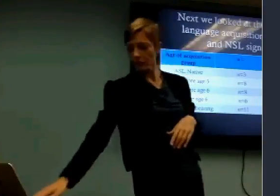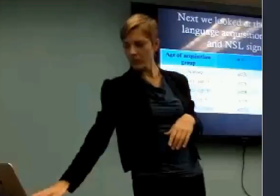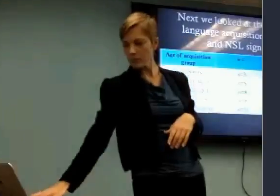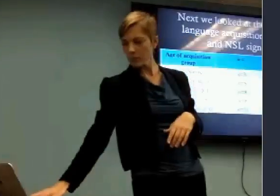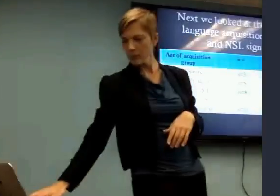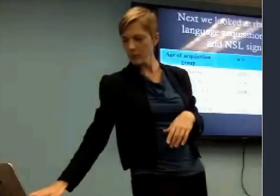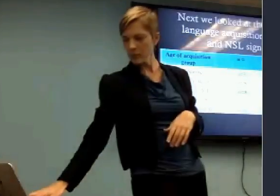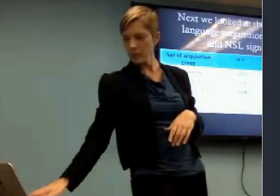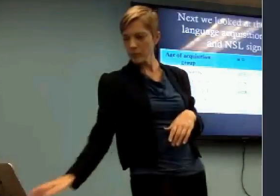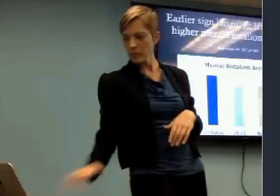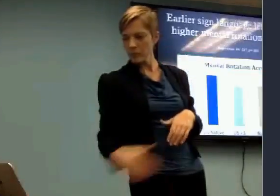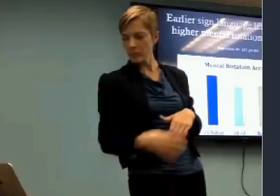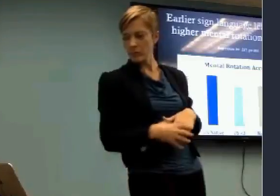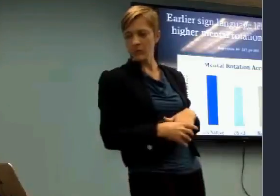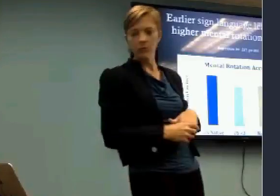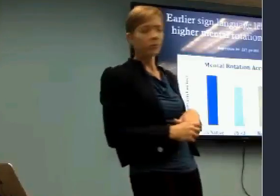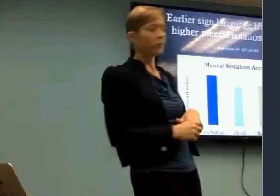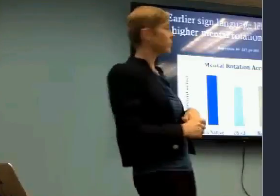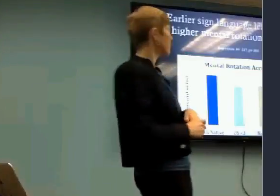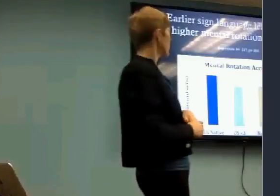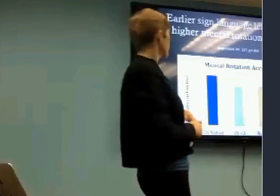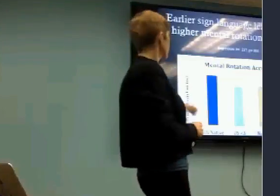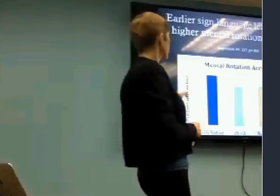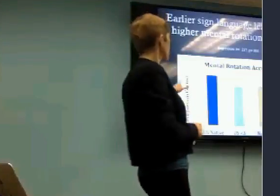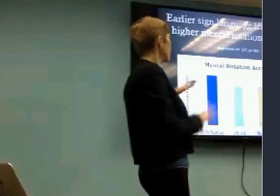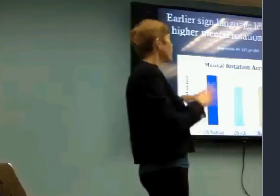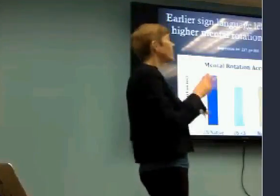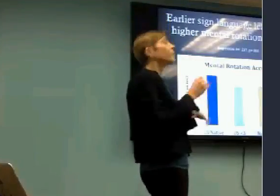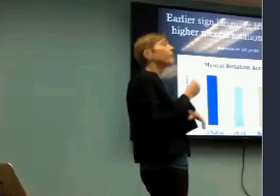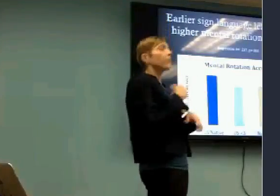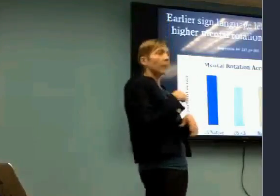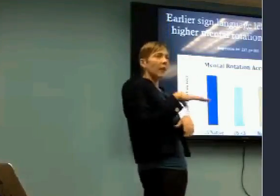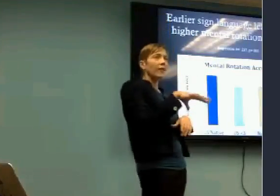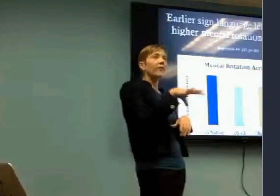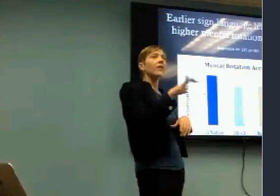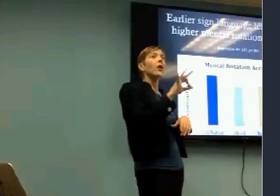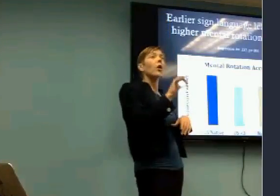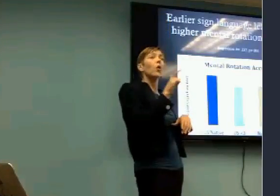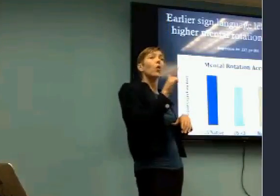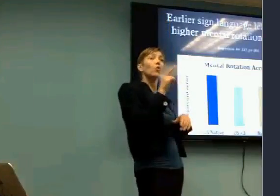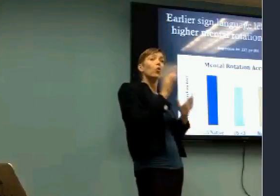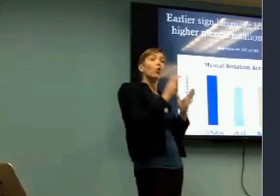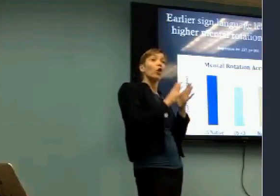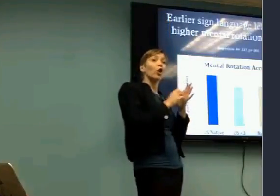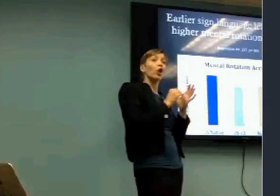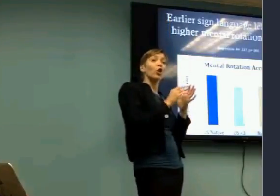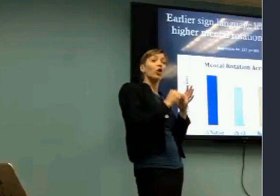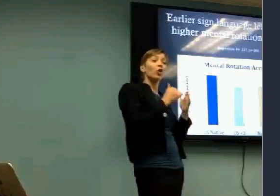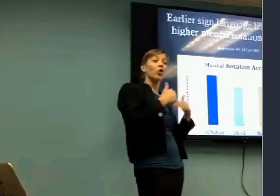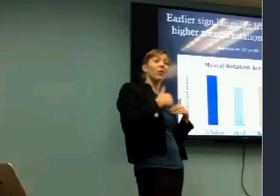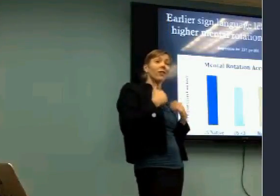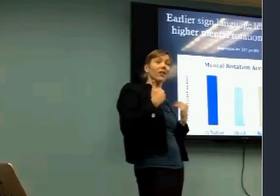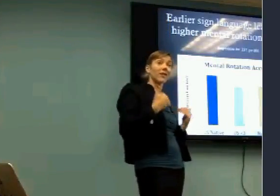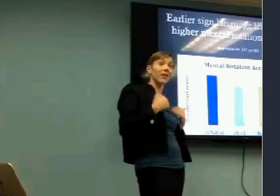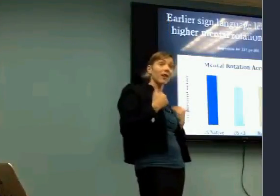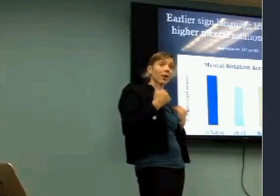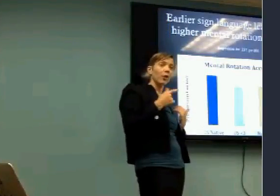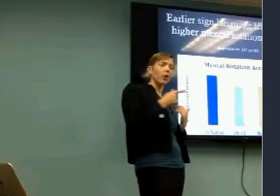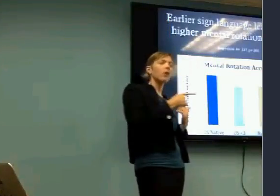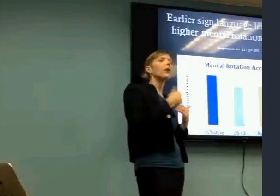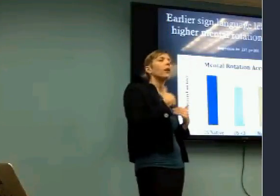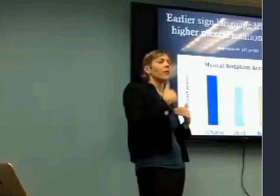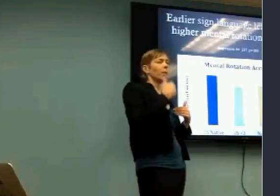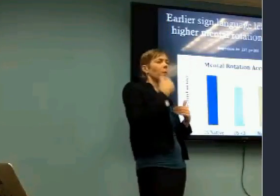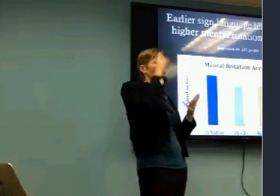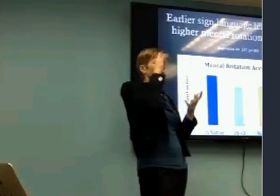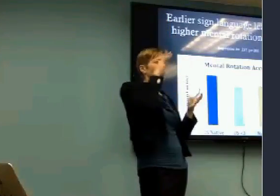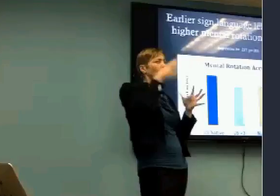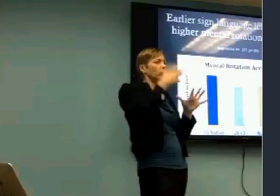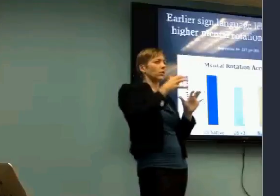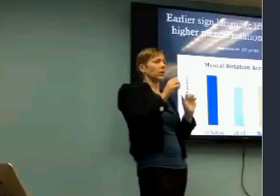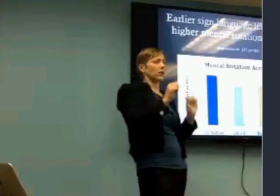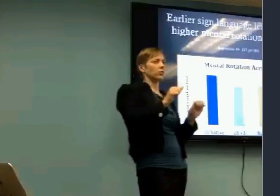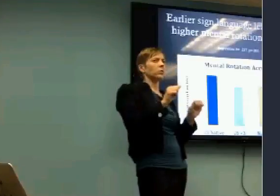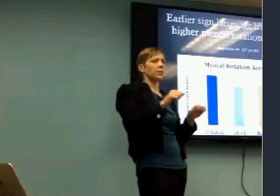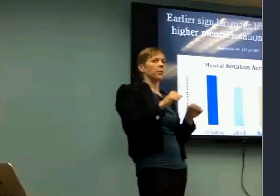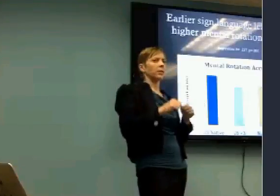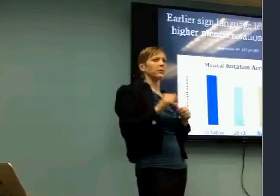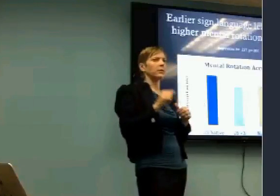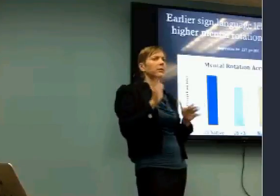Sign Language till after the age of 6. So this graph represents that. And what I found that people